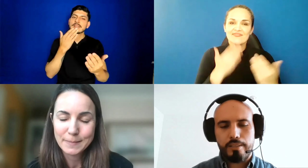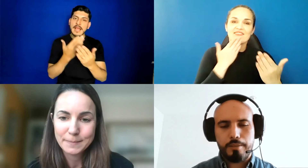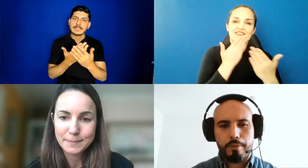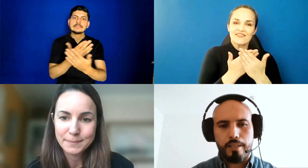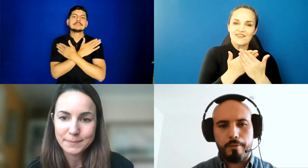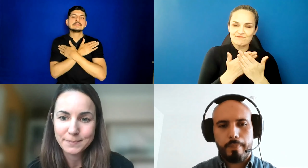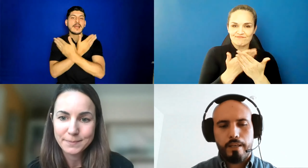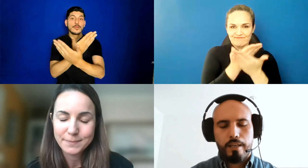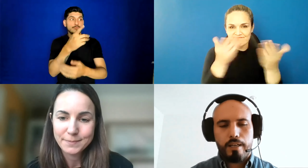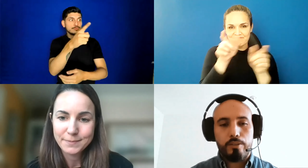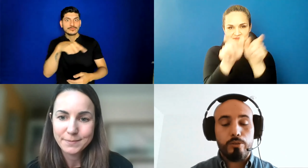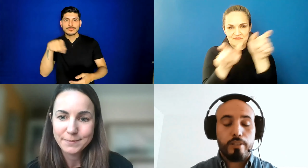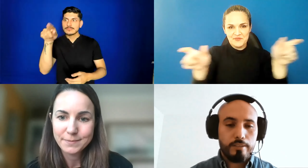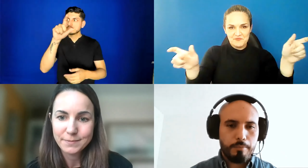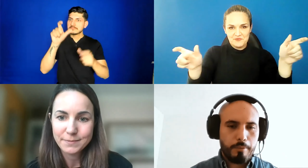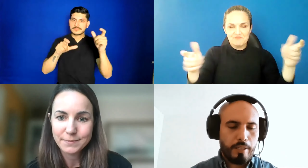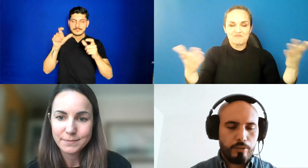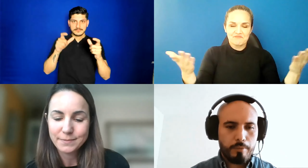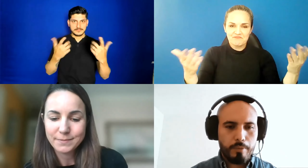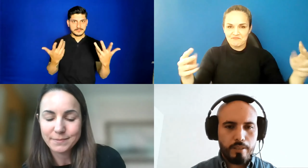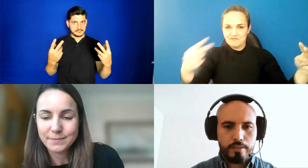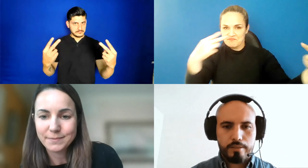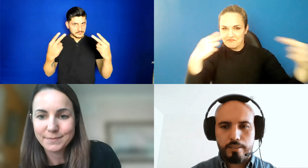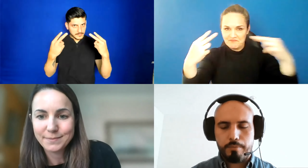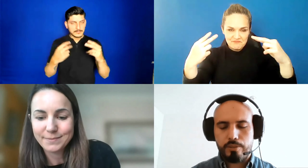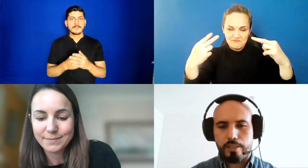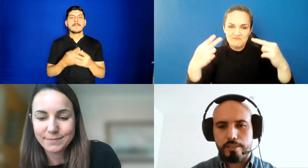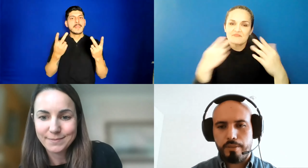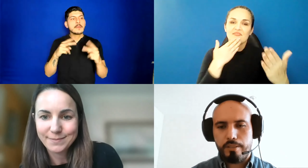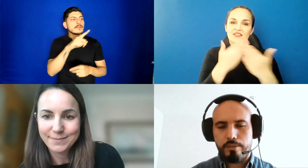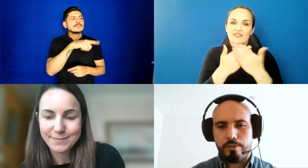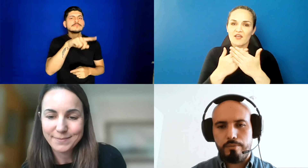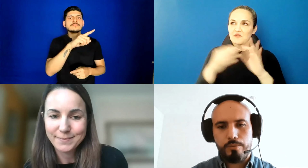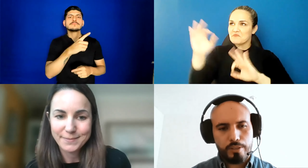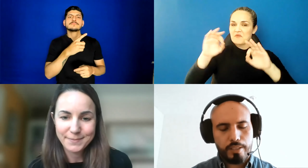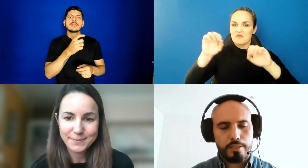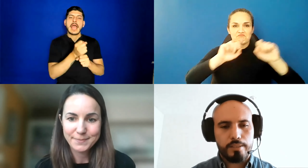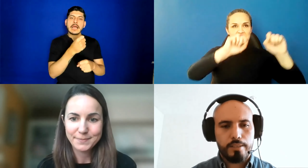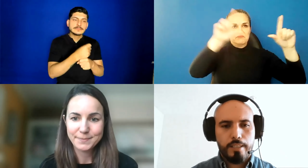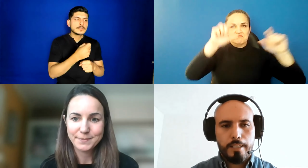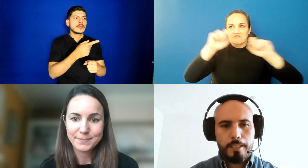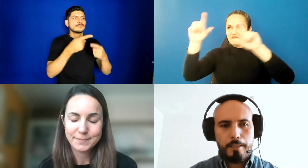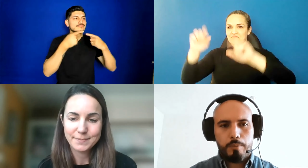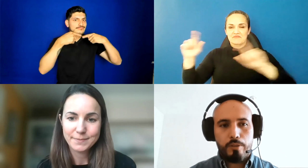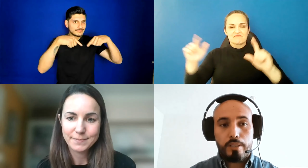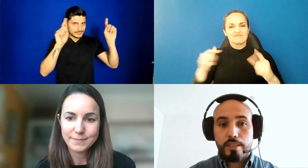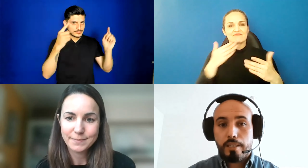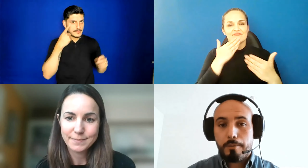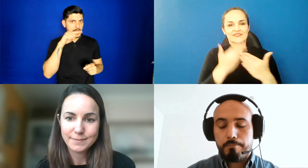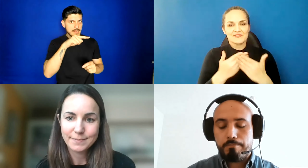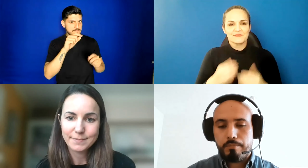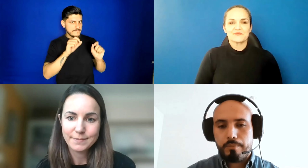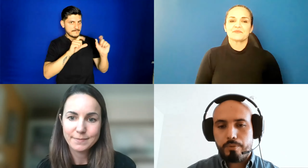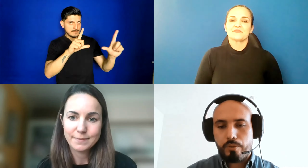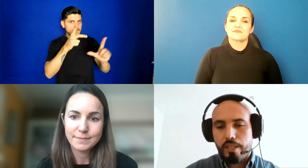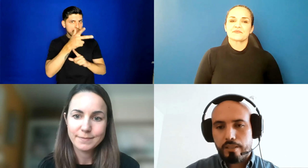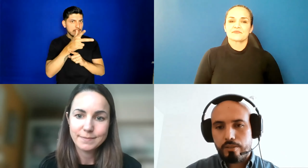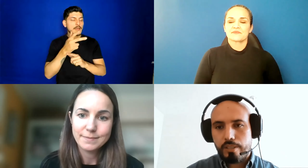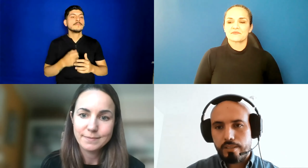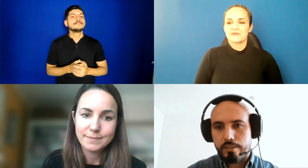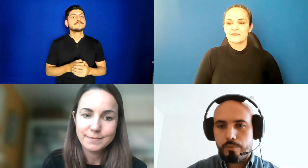Thank you, and greetings to everyone who is with me on this panel and the public in general. So thank